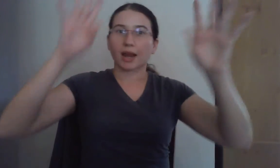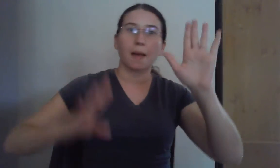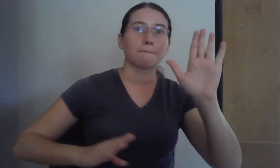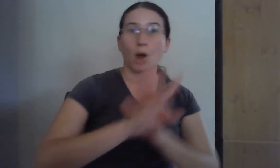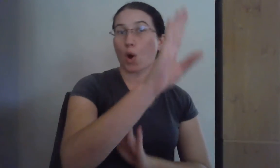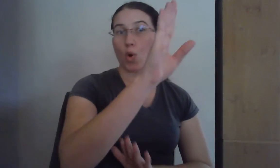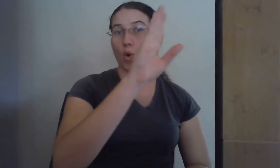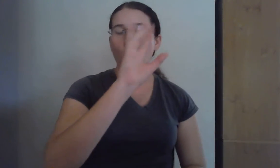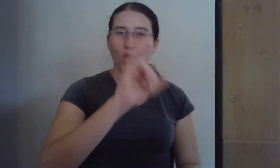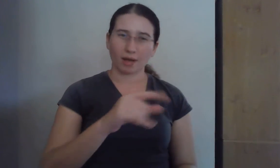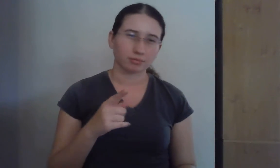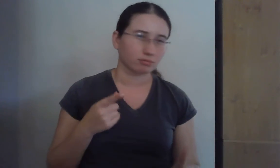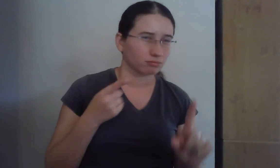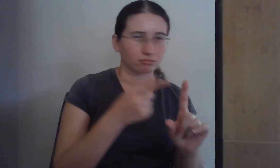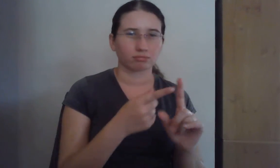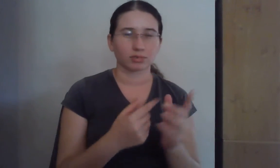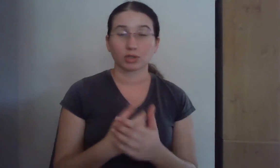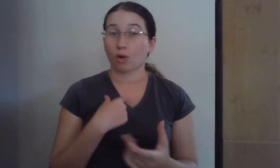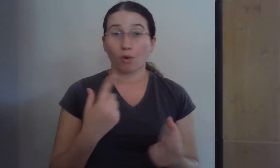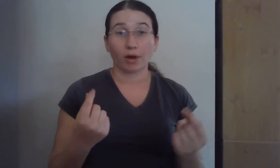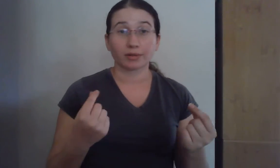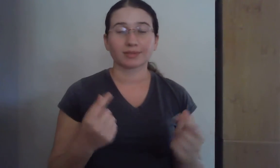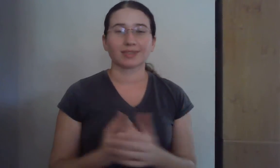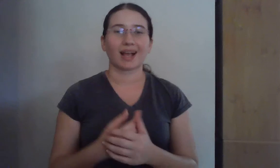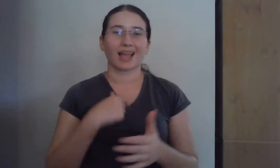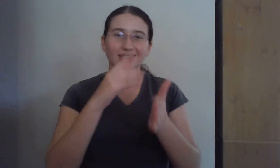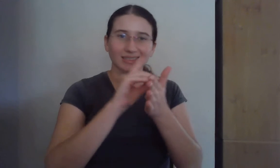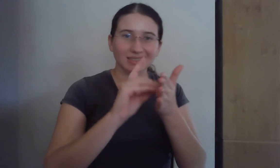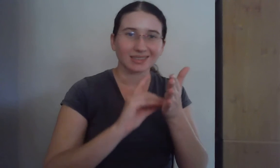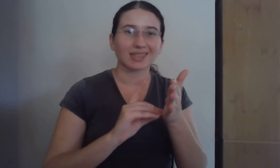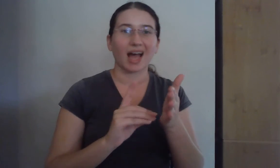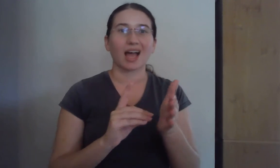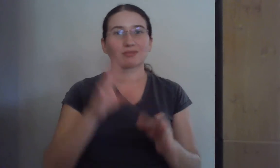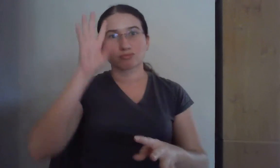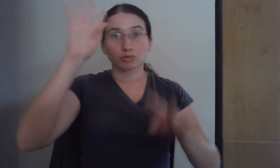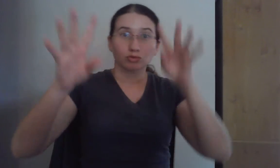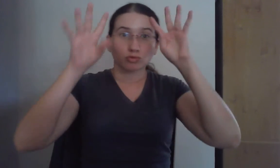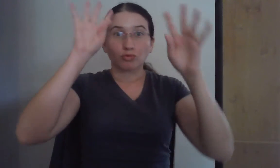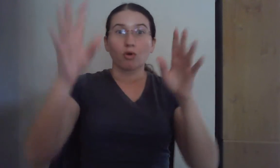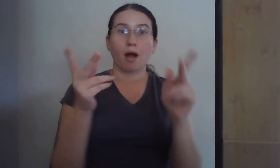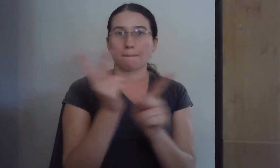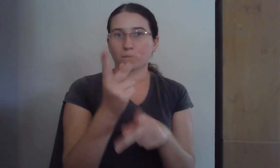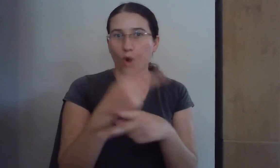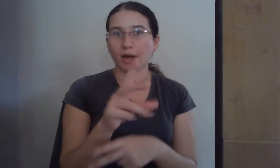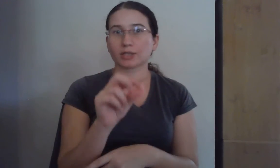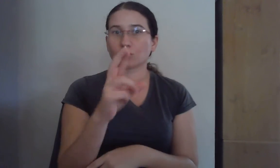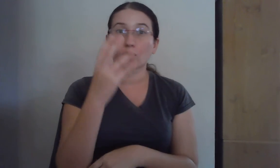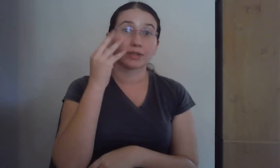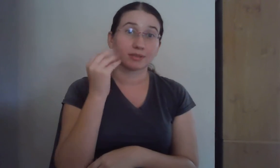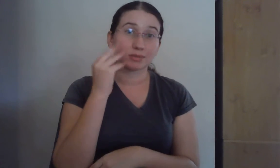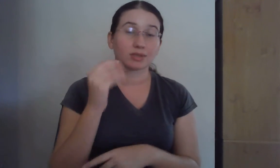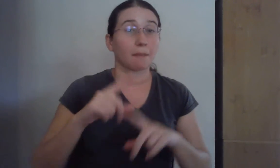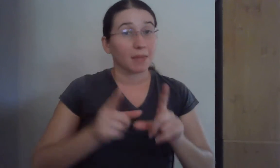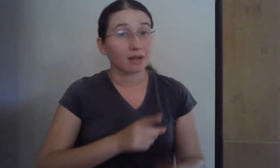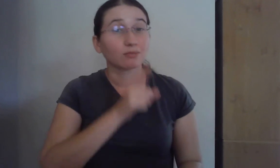I had to design innovative products and experiences, or more accurately, pull on almost